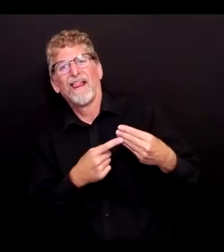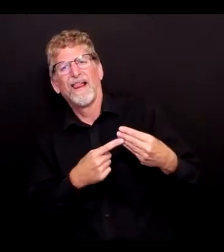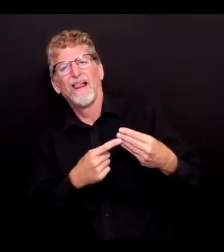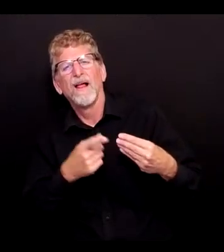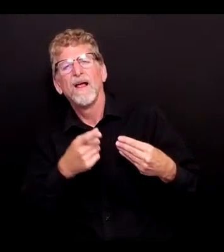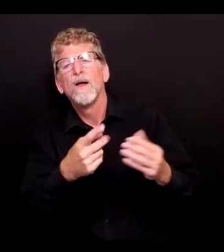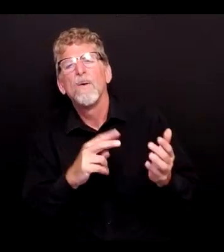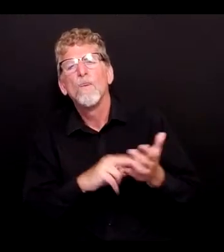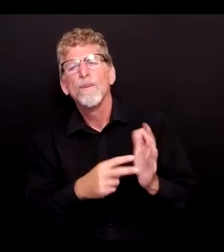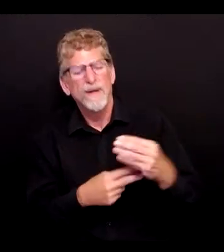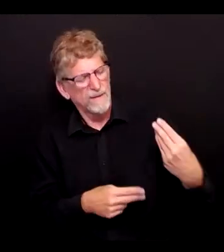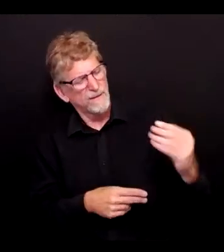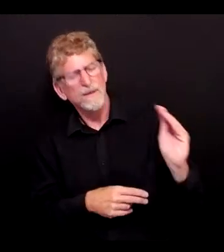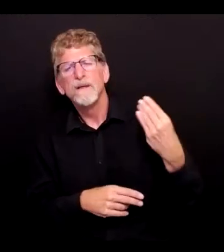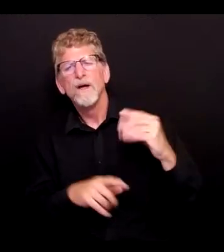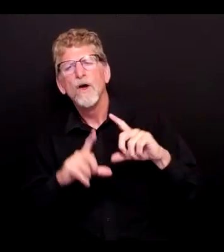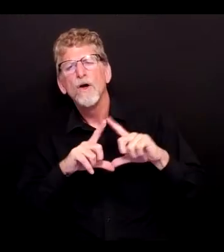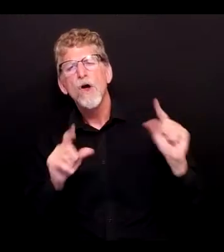them.